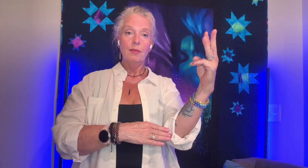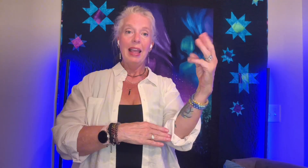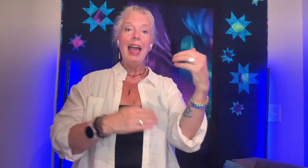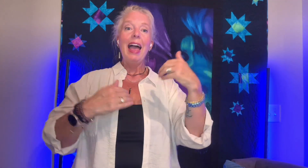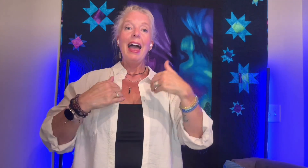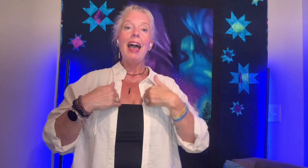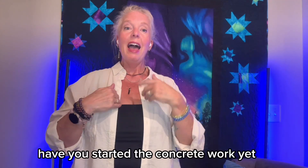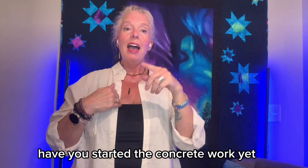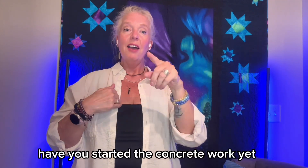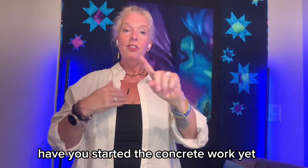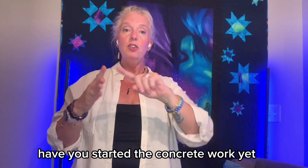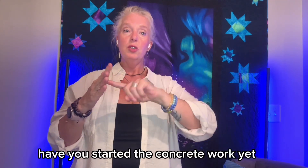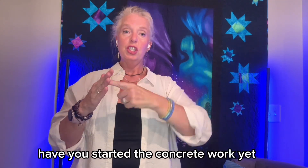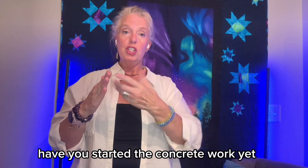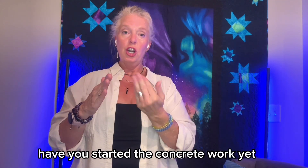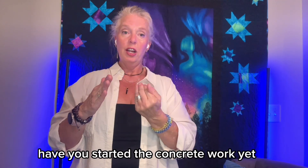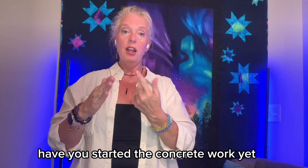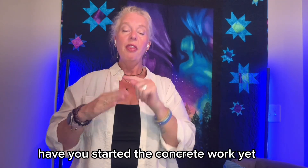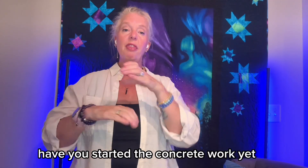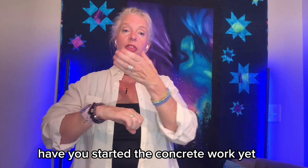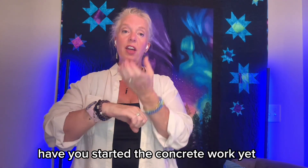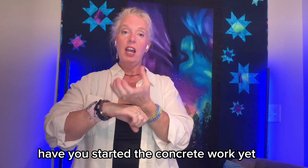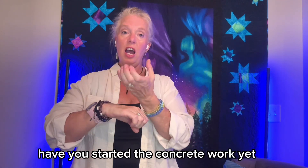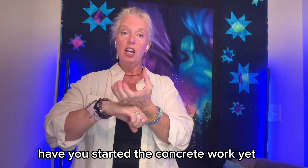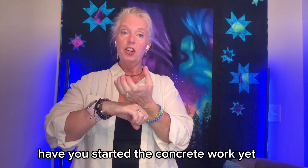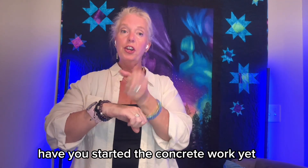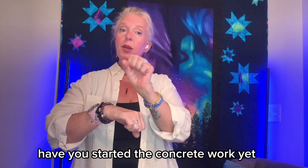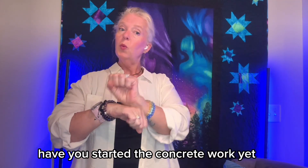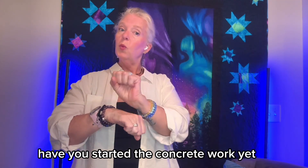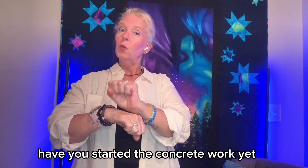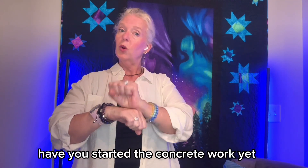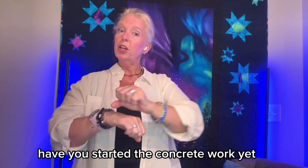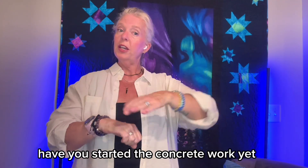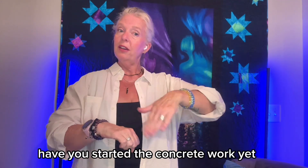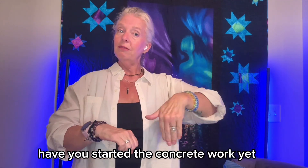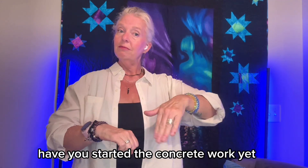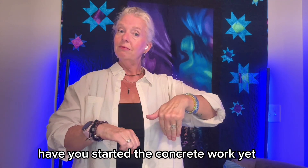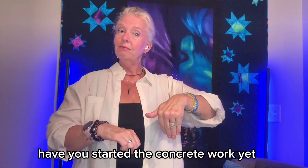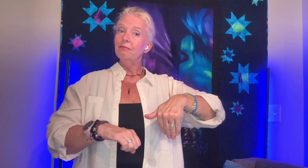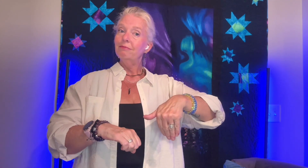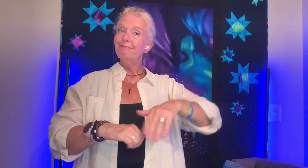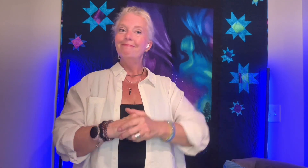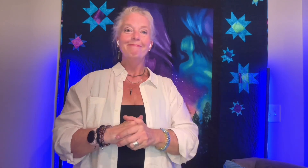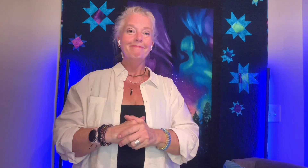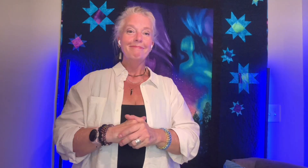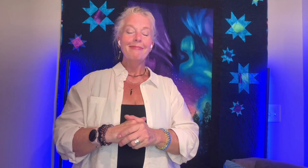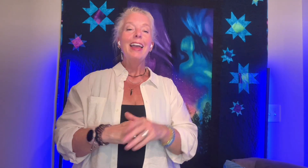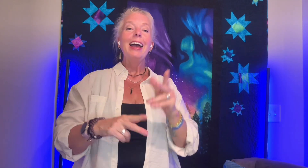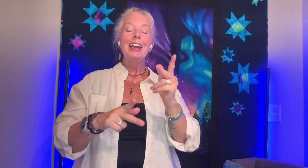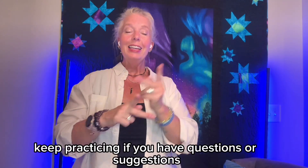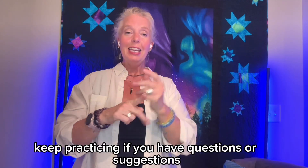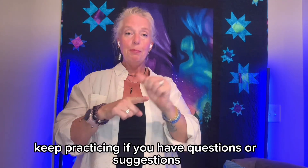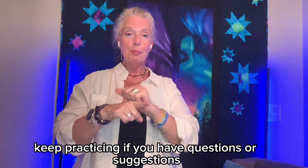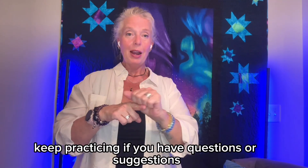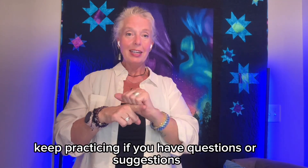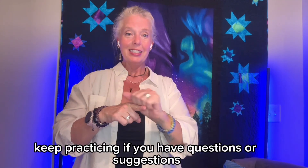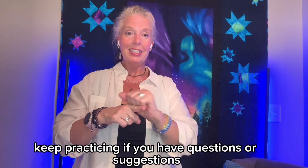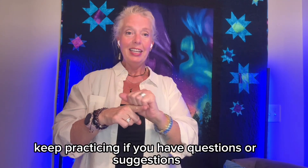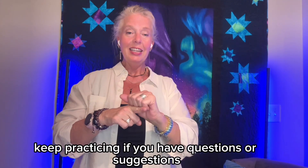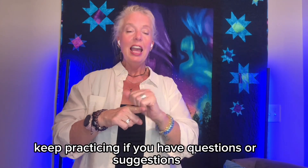Have you started the concrete work yet? Keep practicing.